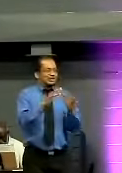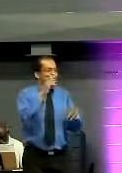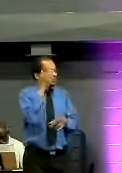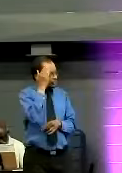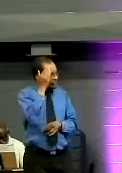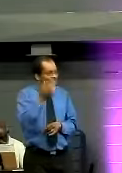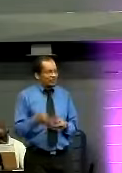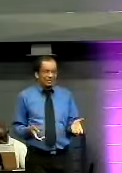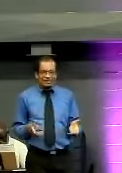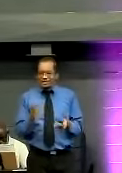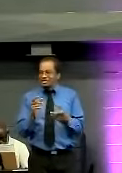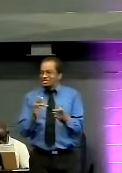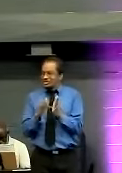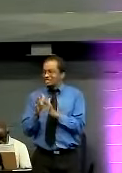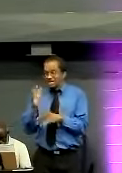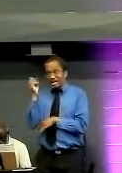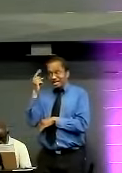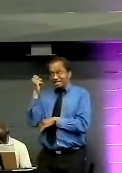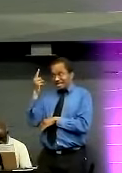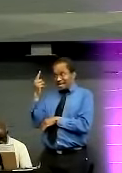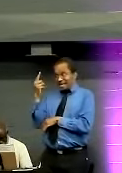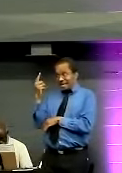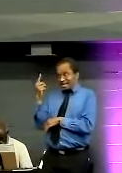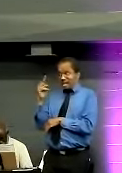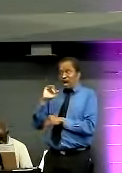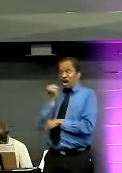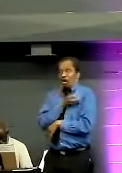knew. And he still forgave.